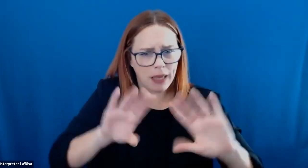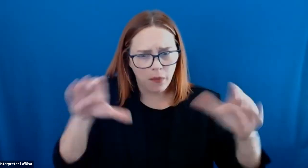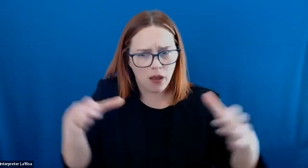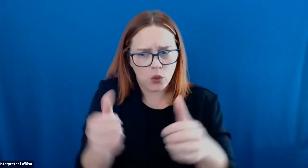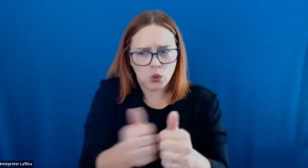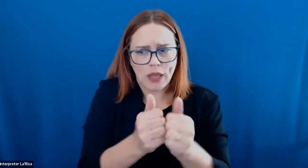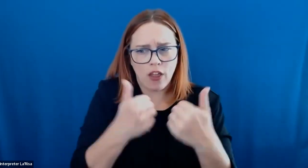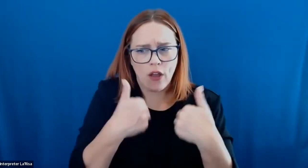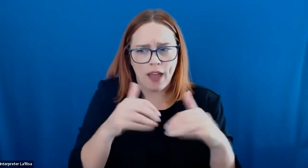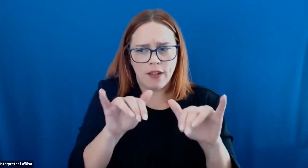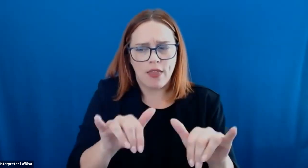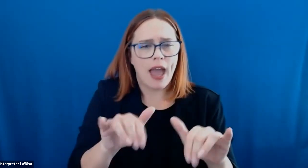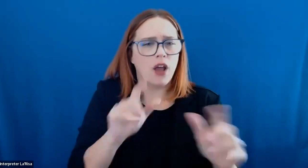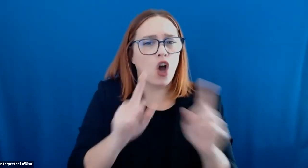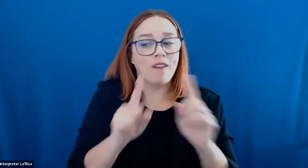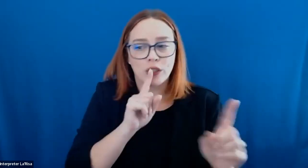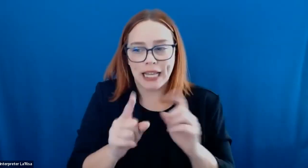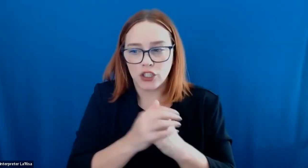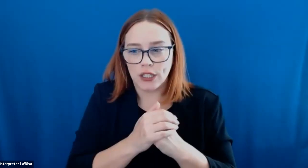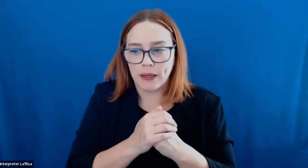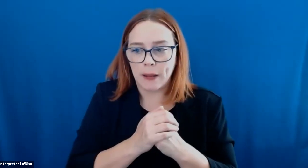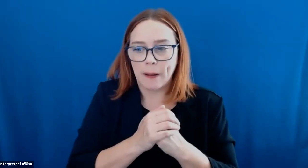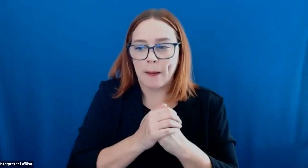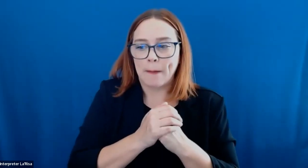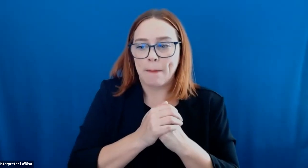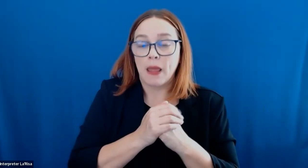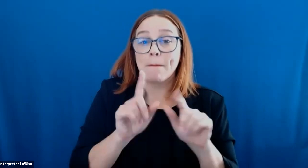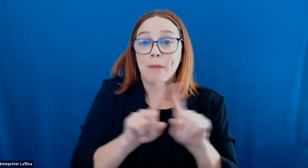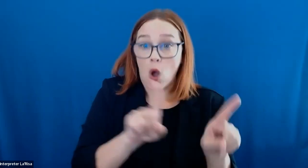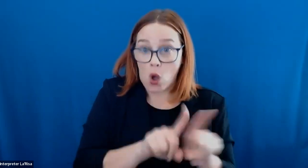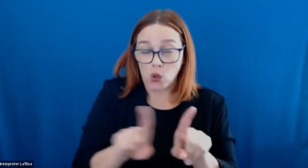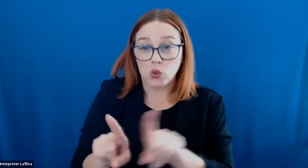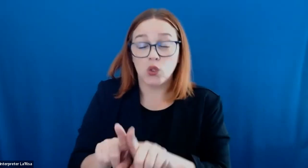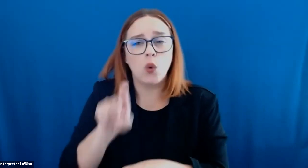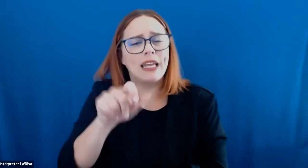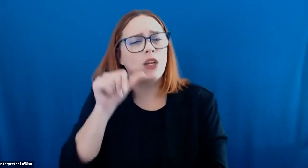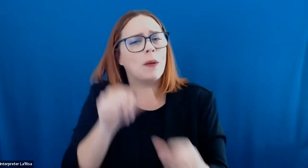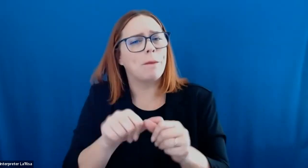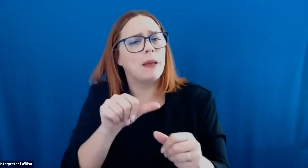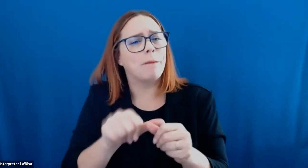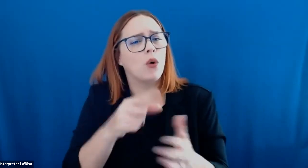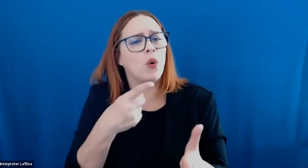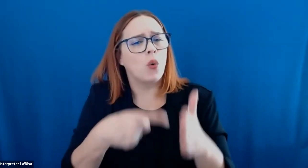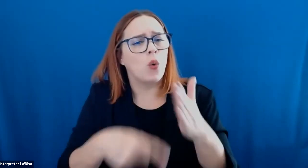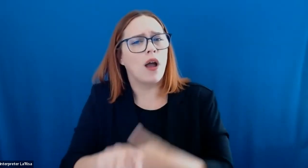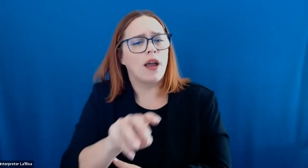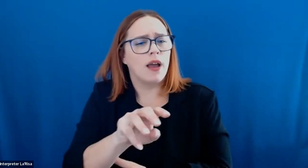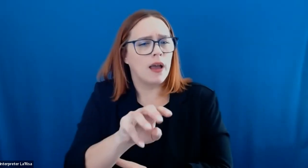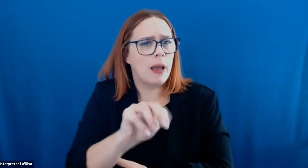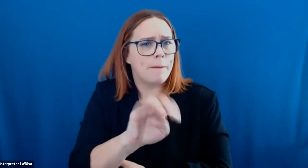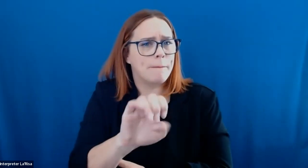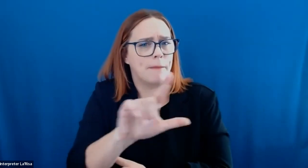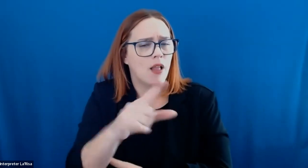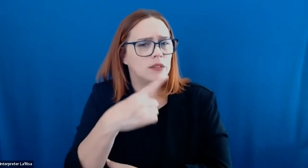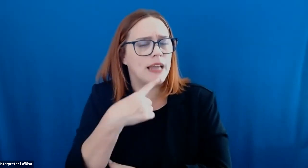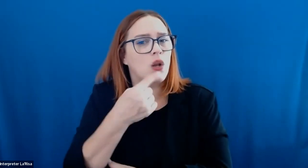those conversations, we also need to remember something that Mel said, that we do need to be listening. We do